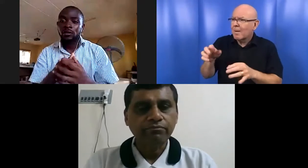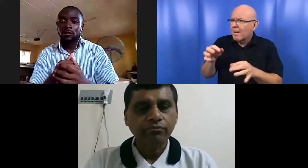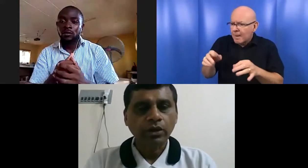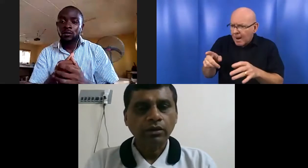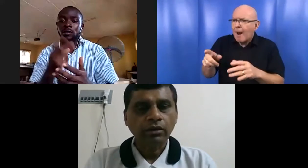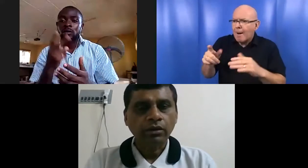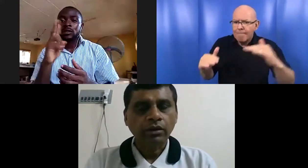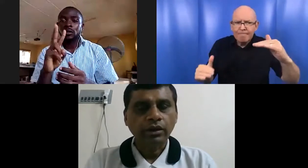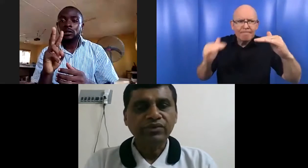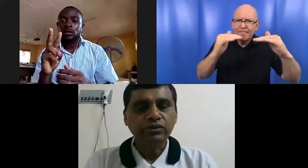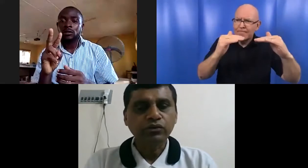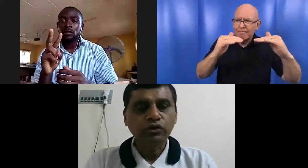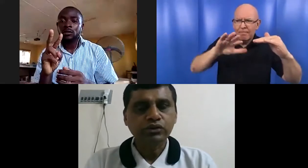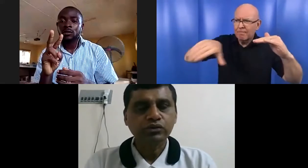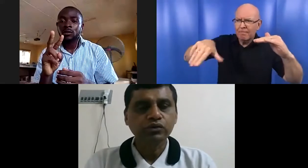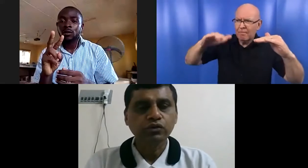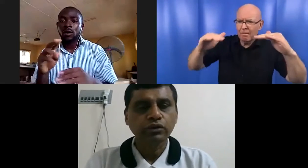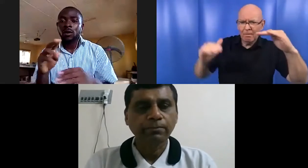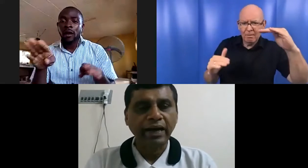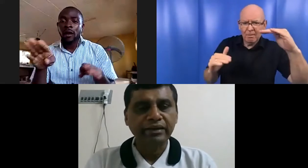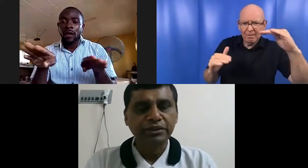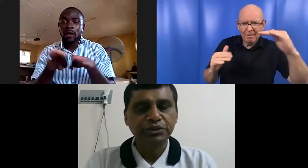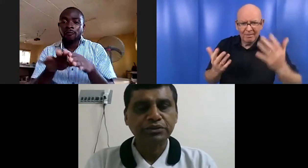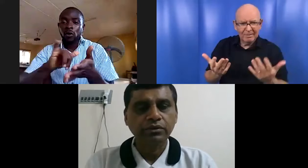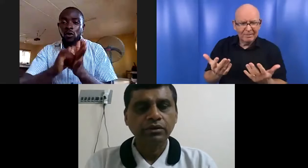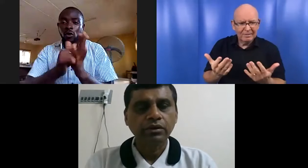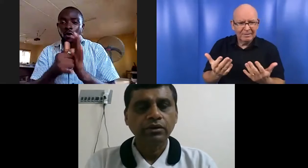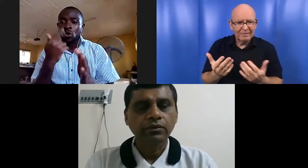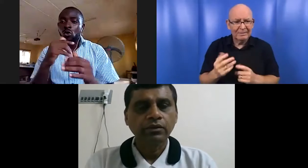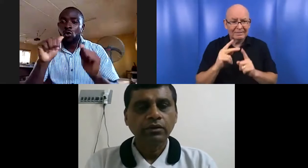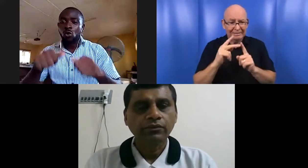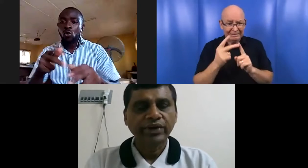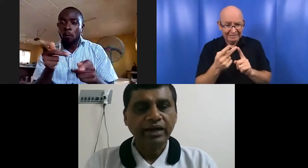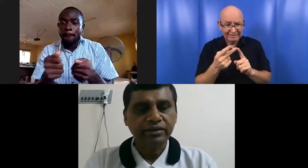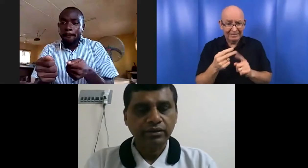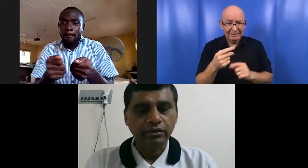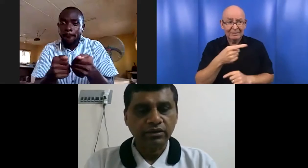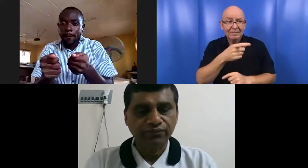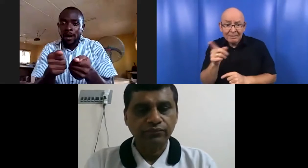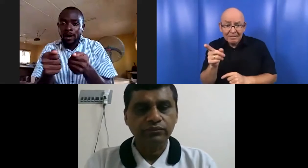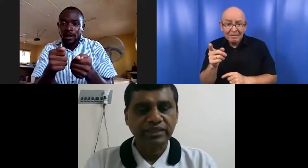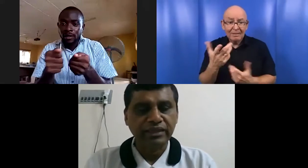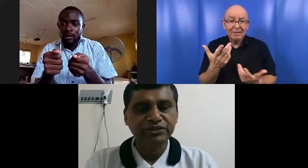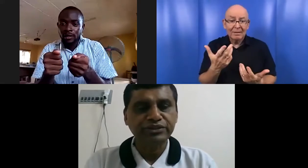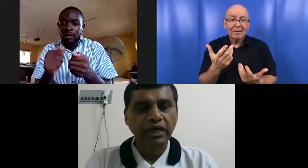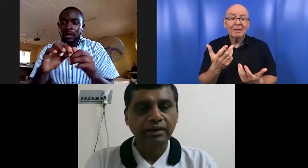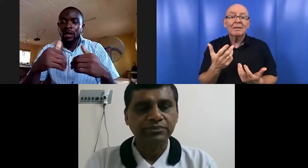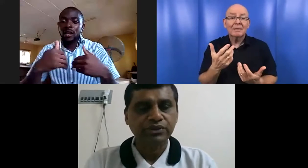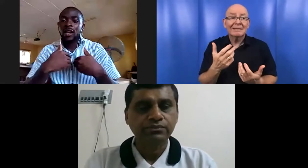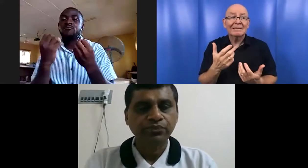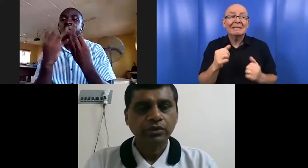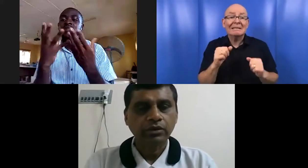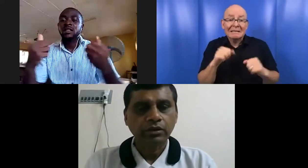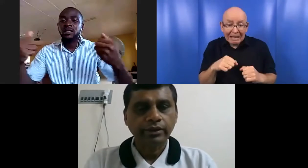Secondly, even those who could manage, we had a lot of challenging